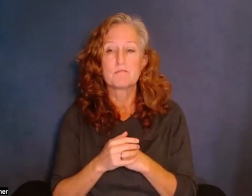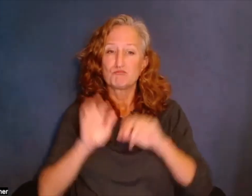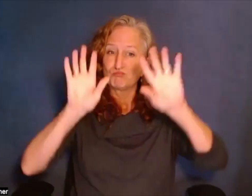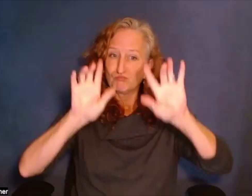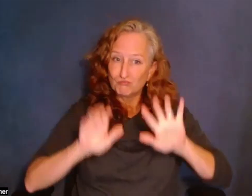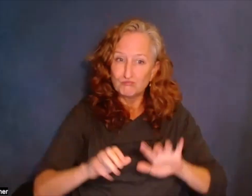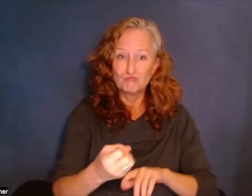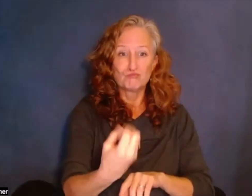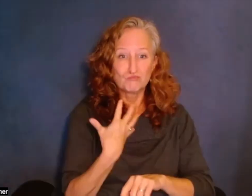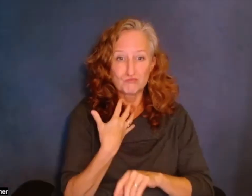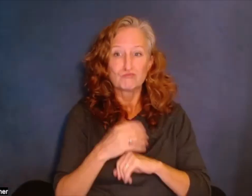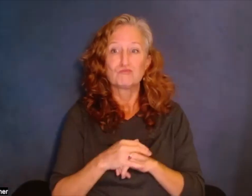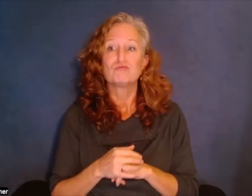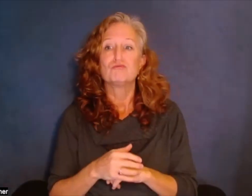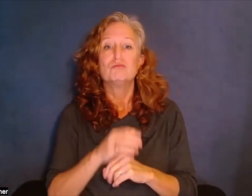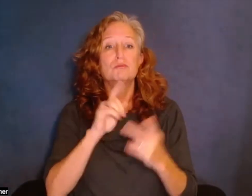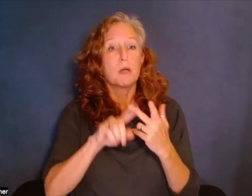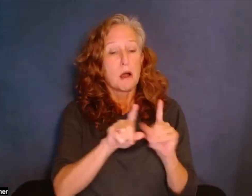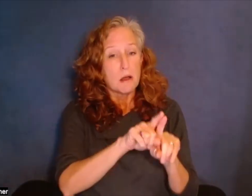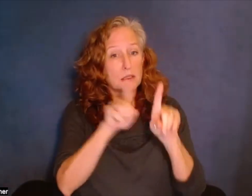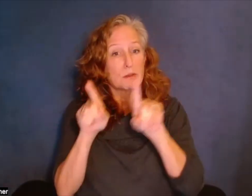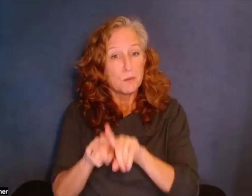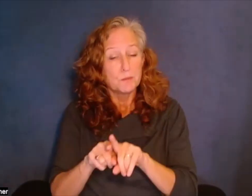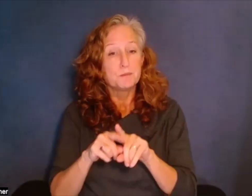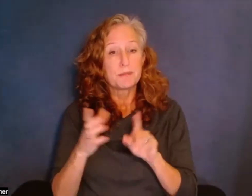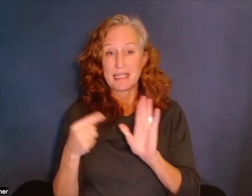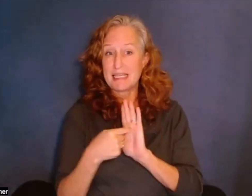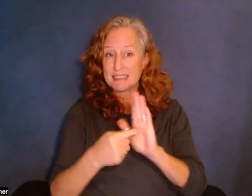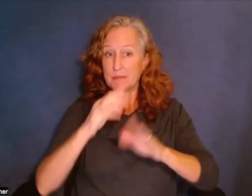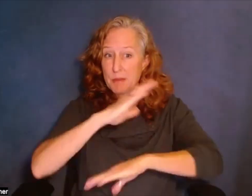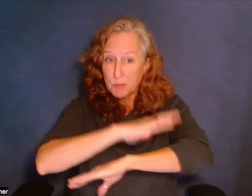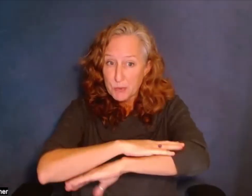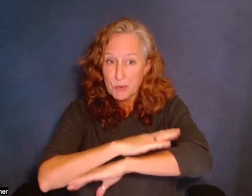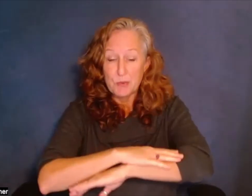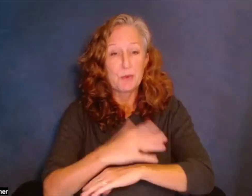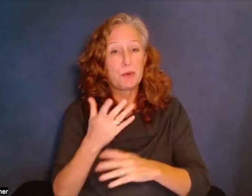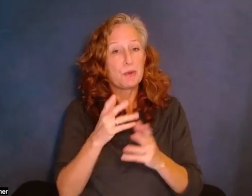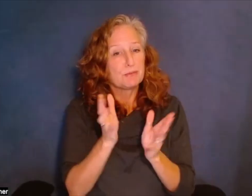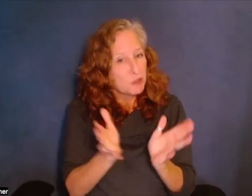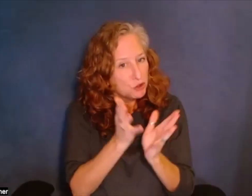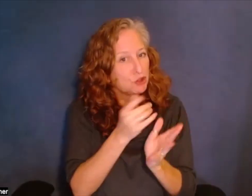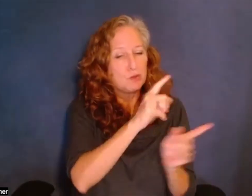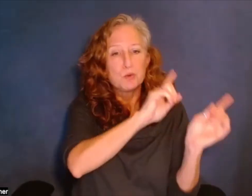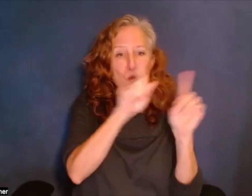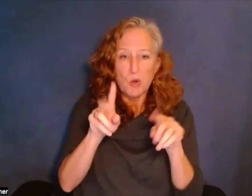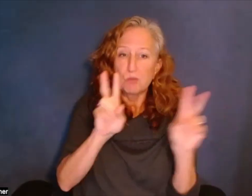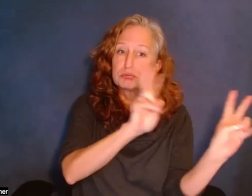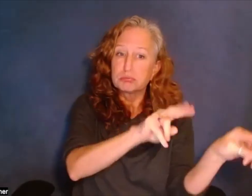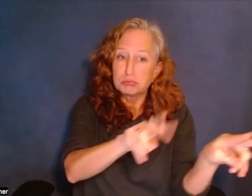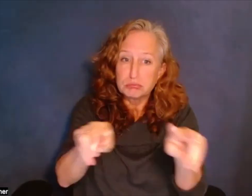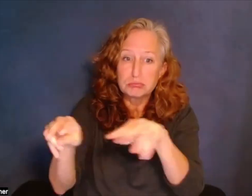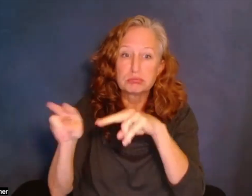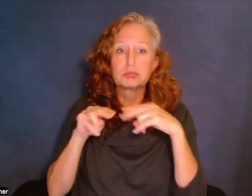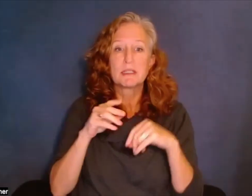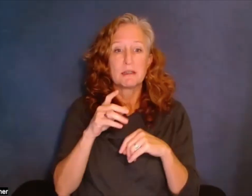you have that built in too. So that if someone's not using a screen reader, but they do need an image description, they have that in the caption as